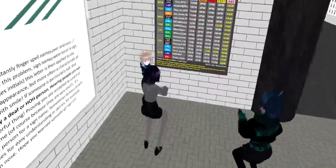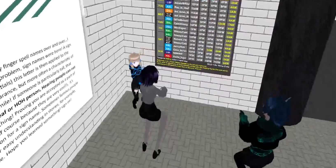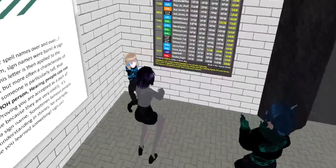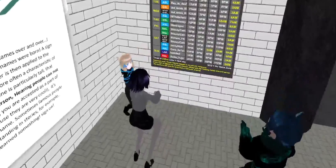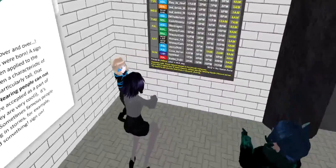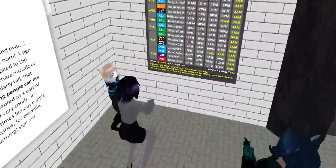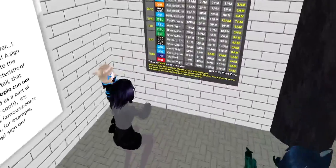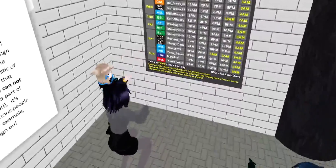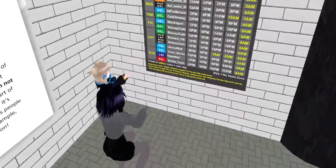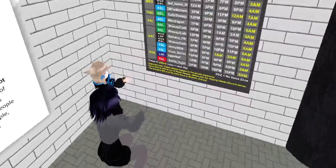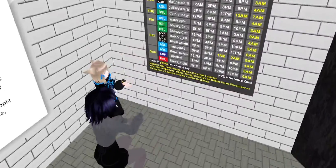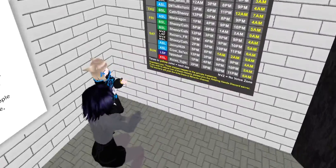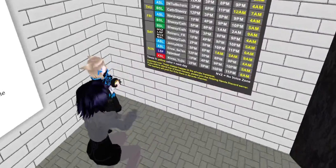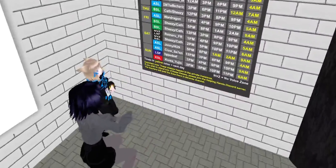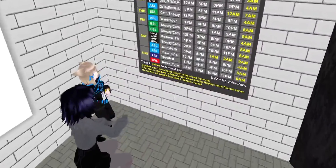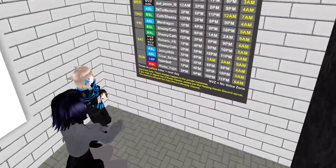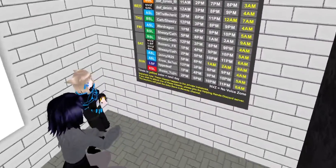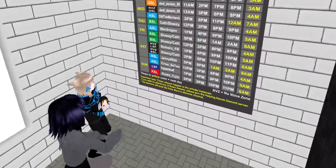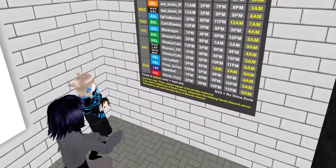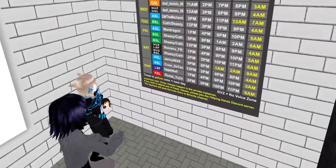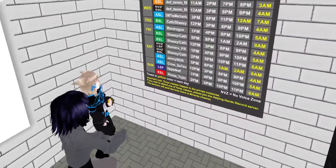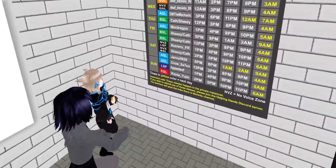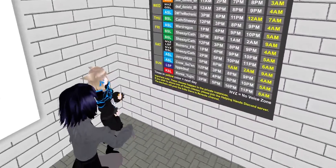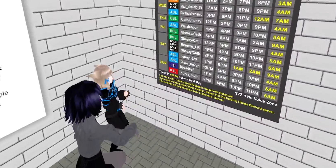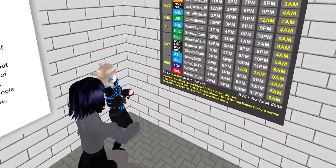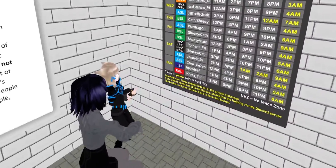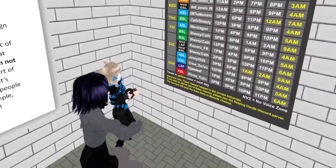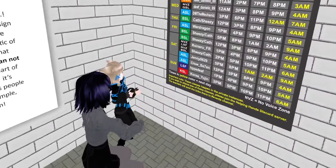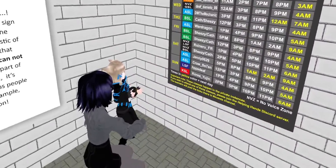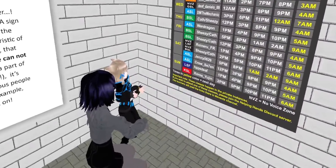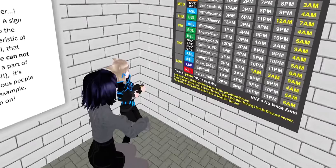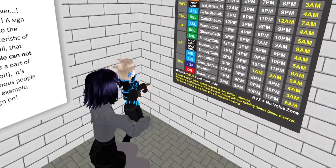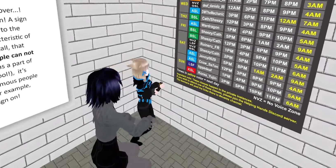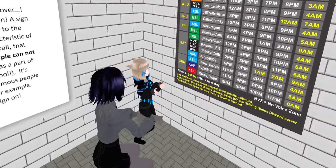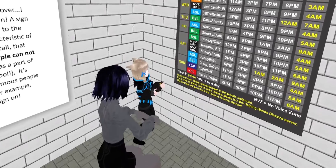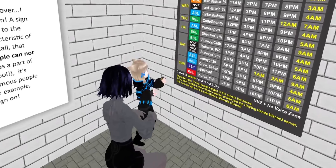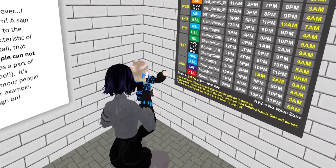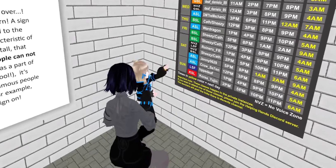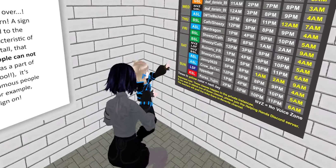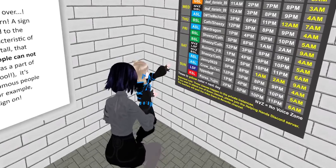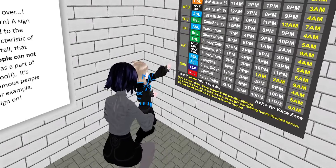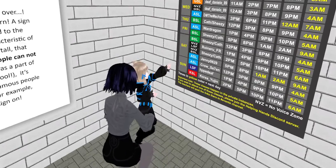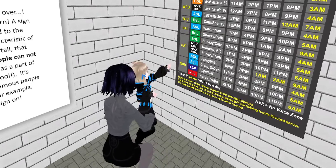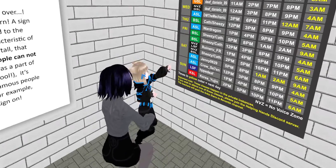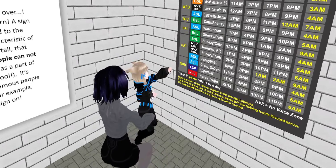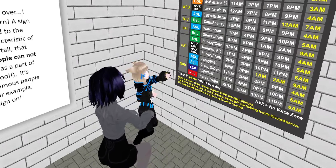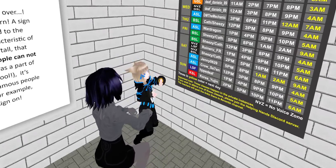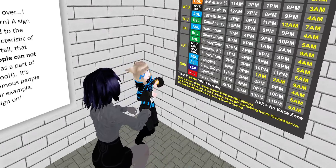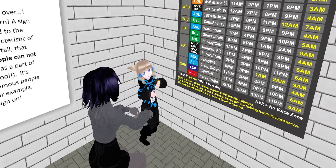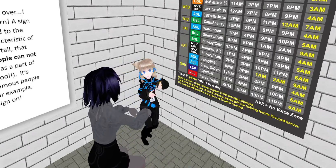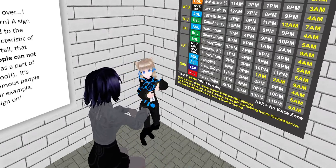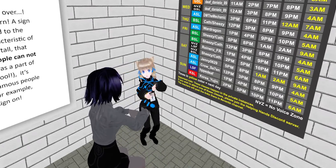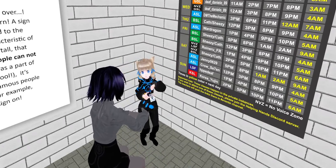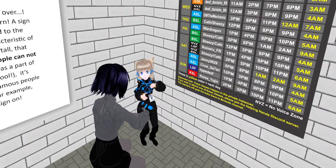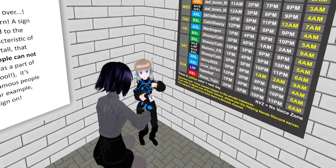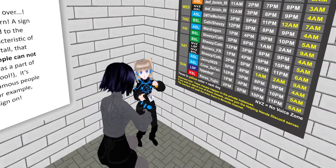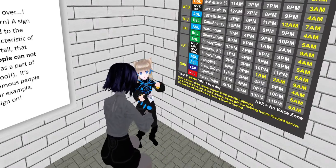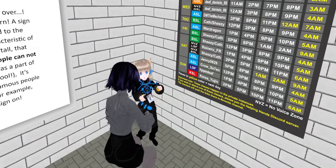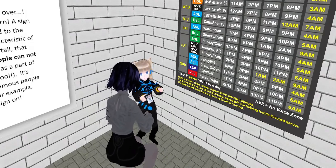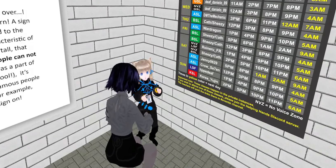class, all of that. And not only it does classes, but NVZ, that means no voice